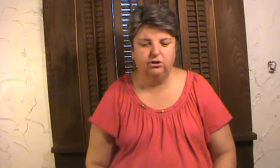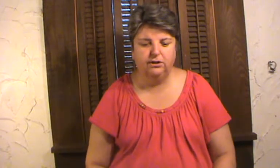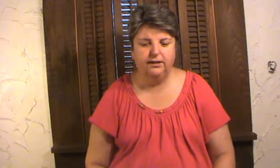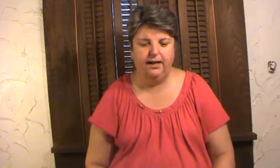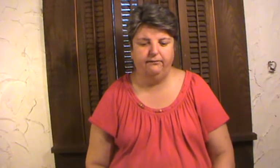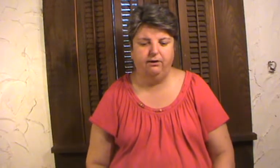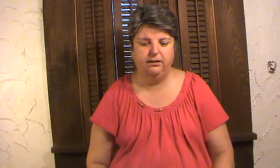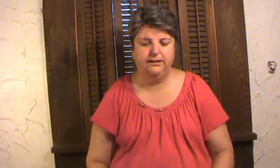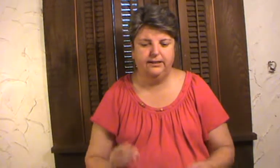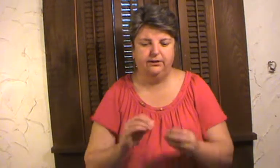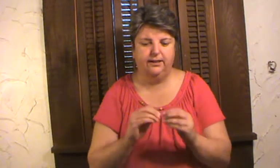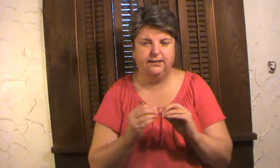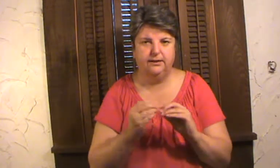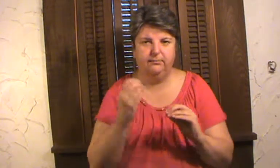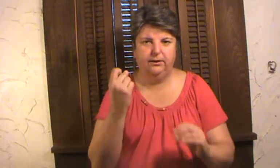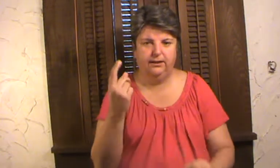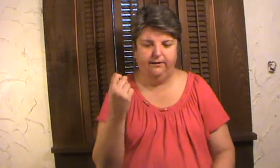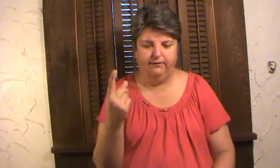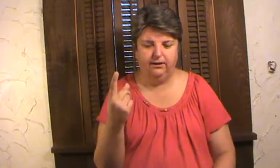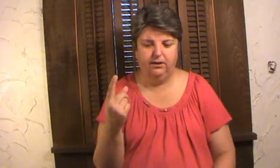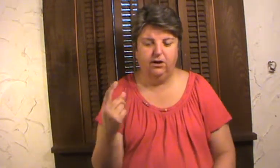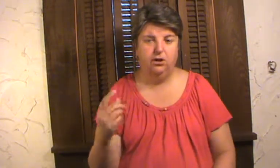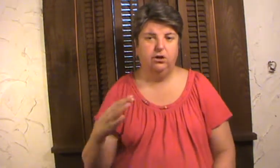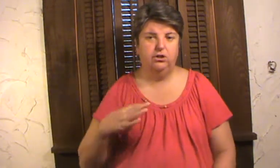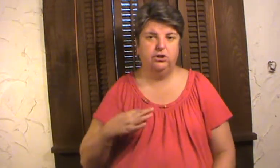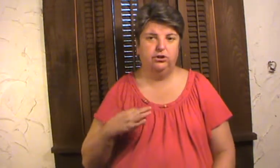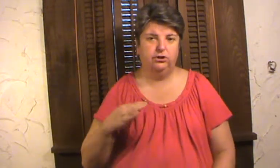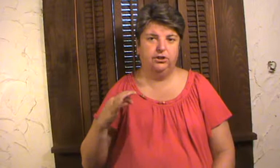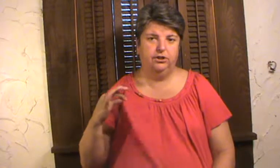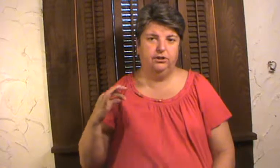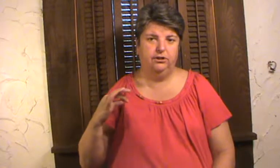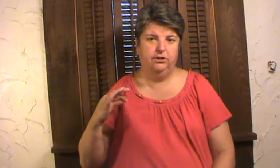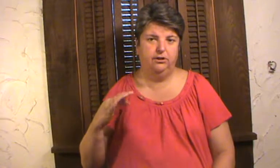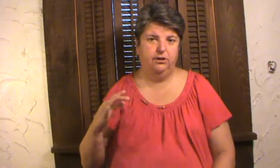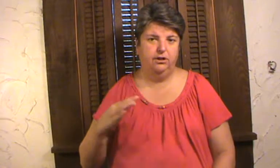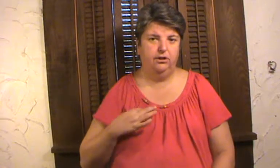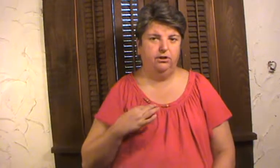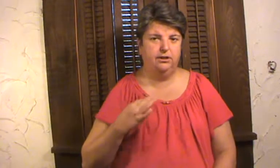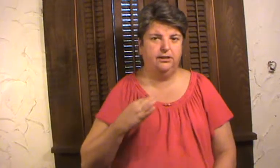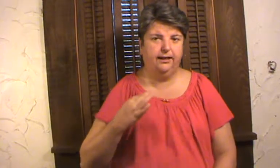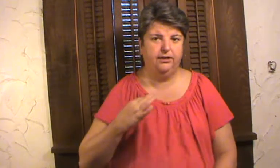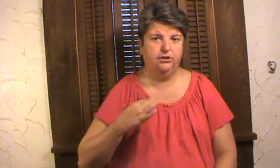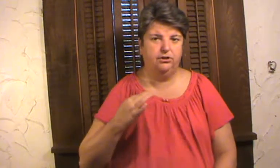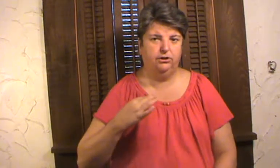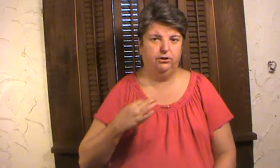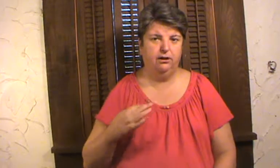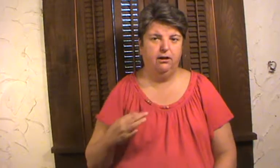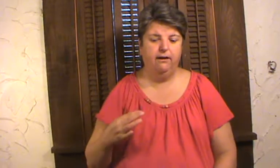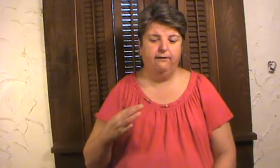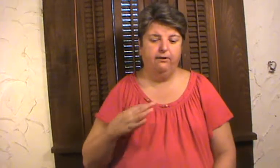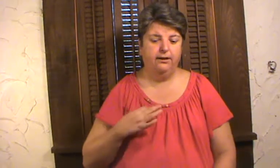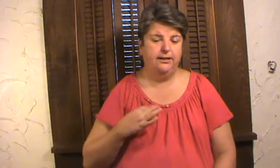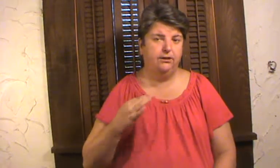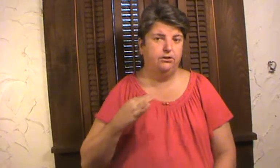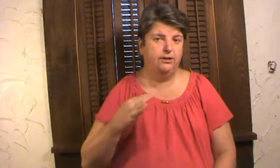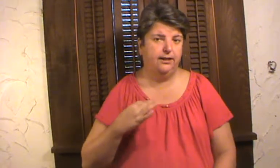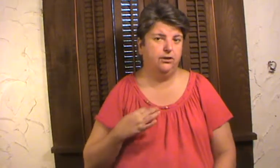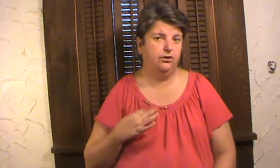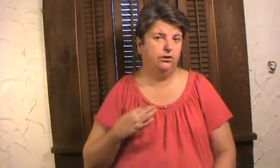Shirt and volunteer, that's number 11. Shirt, you just tug at your shirt. Volunteers, you tug at your shirt,